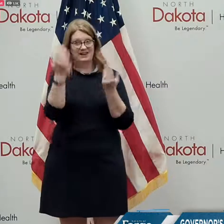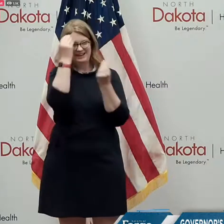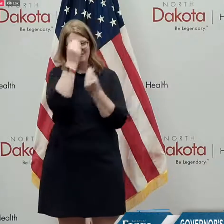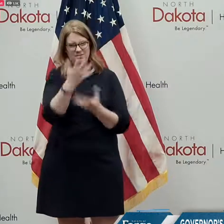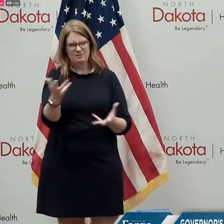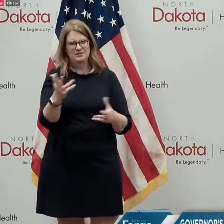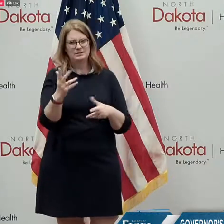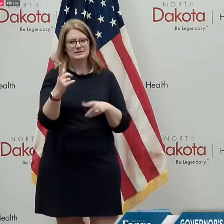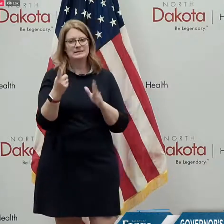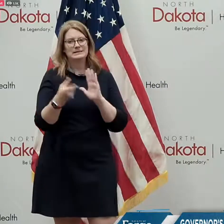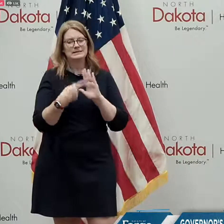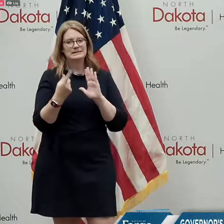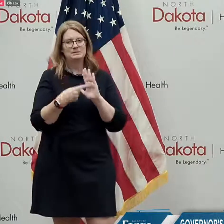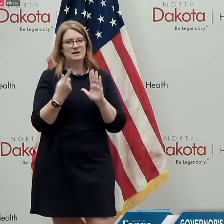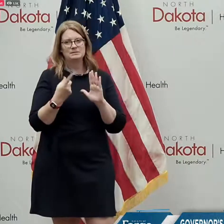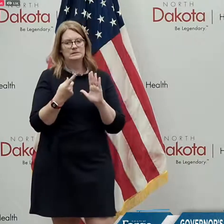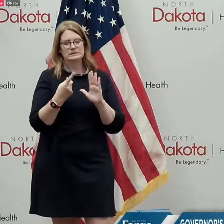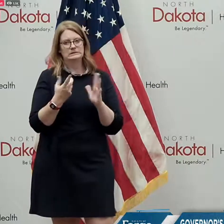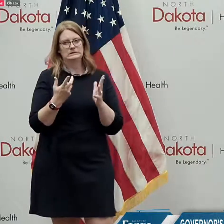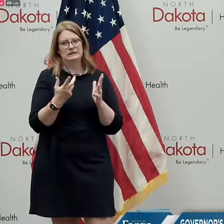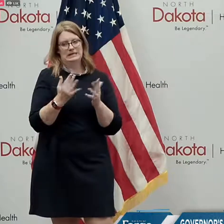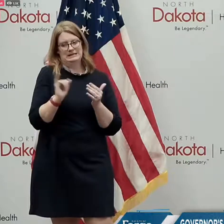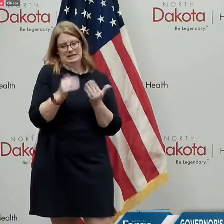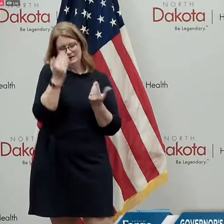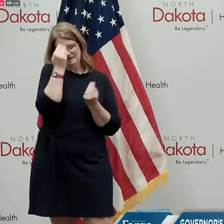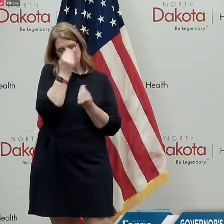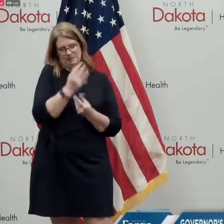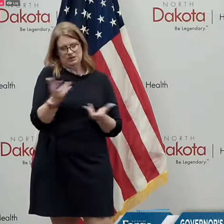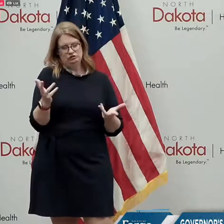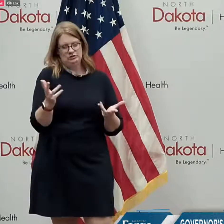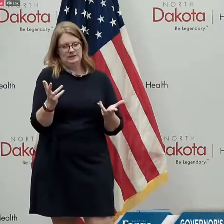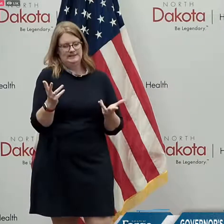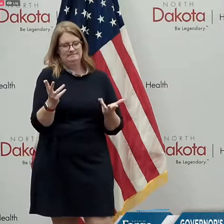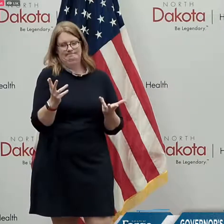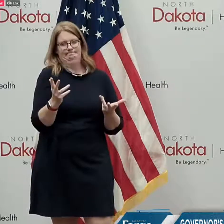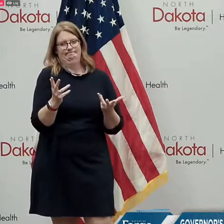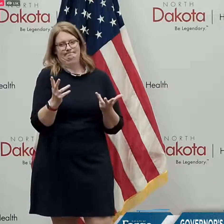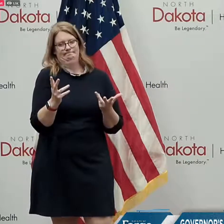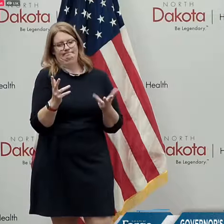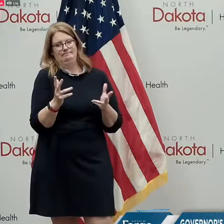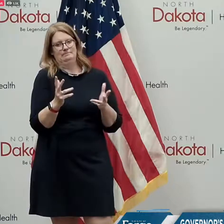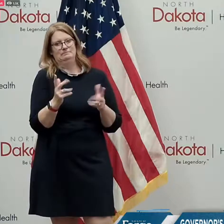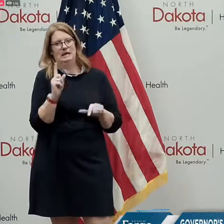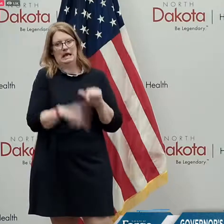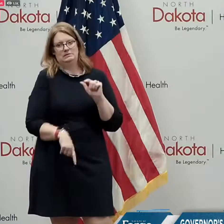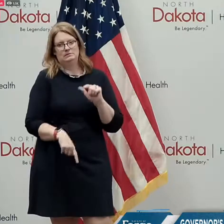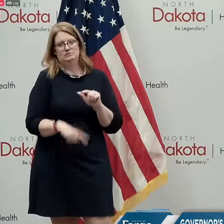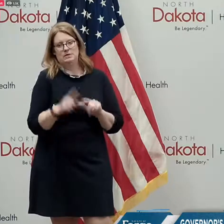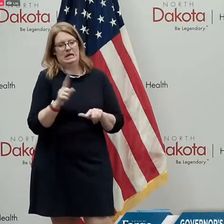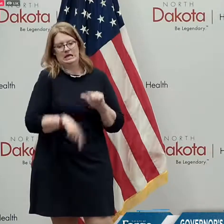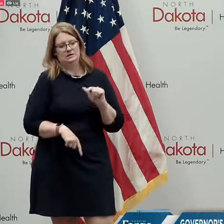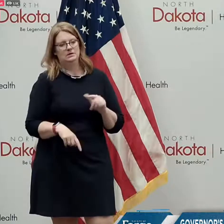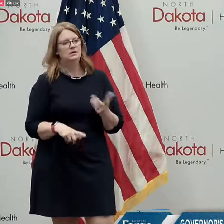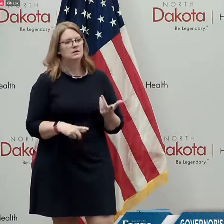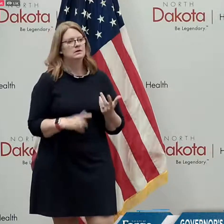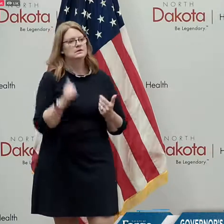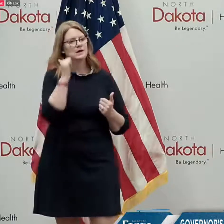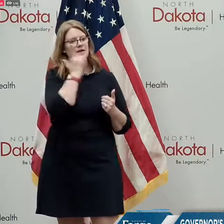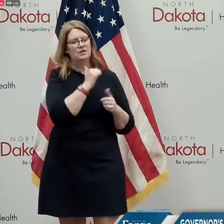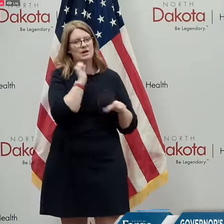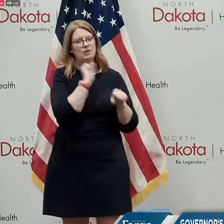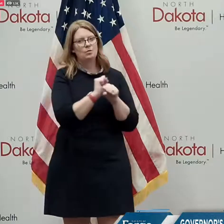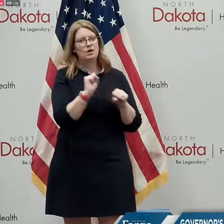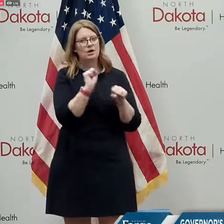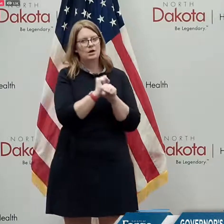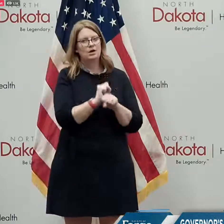our denominator is too small in terms of doing this. So we're working every day, working on it